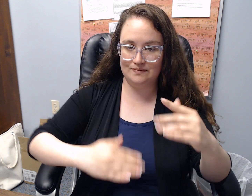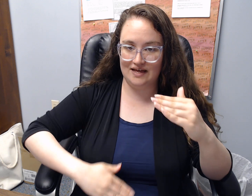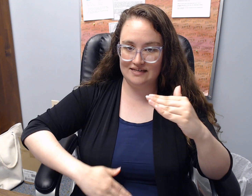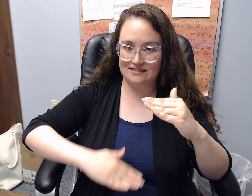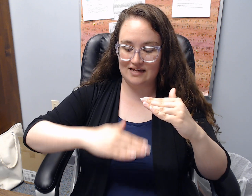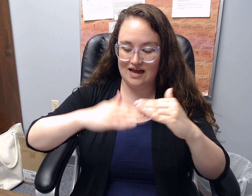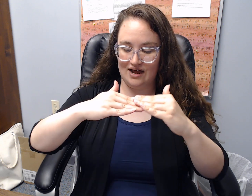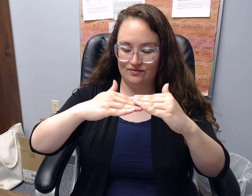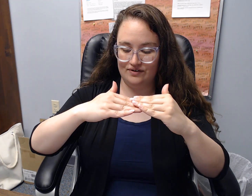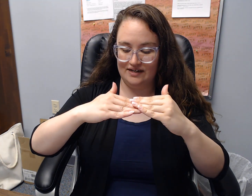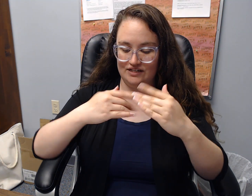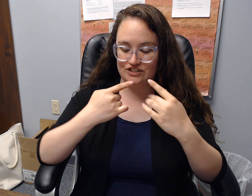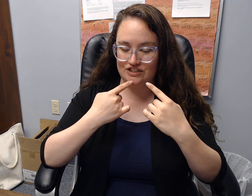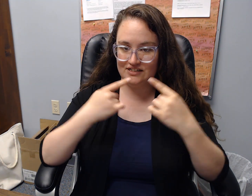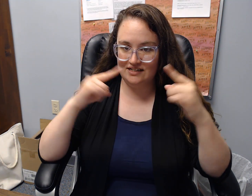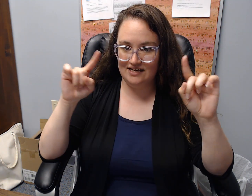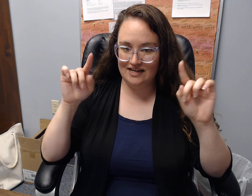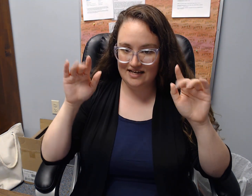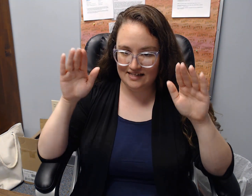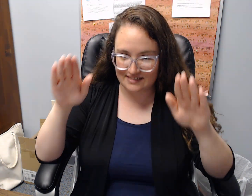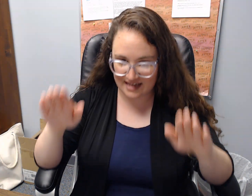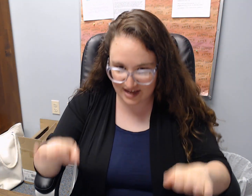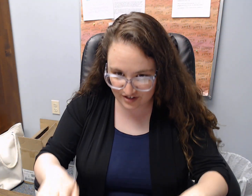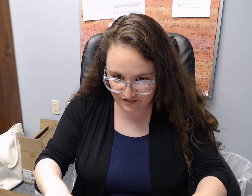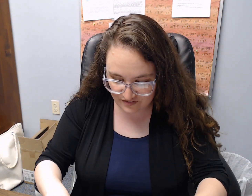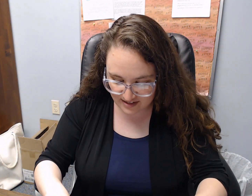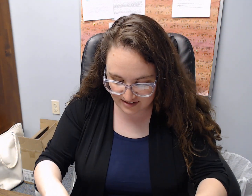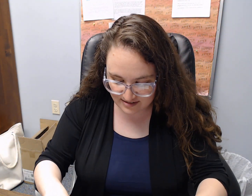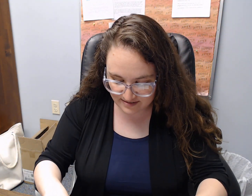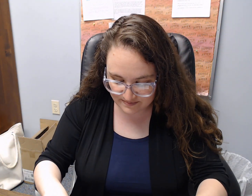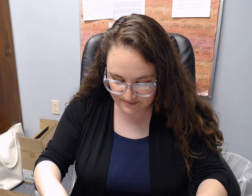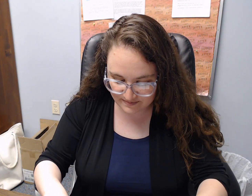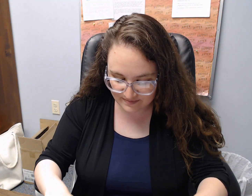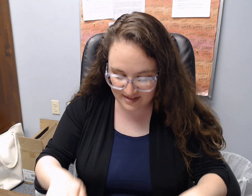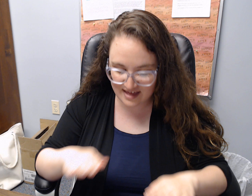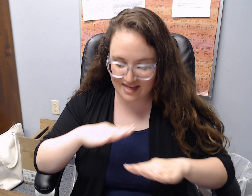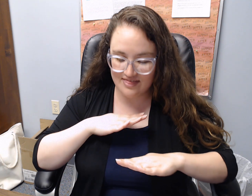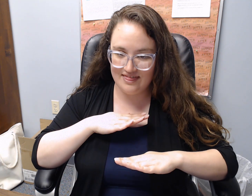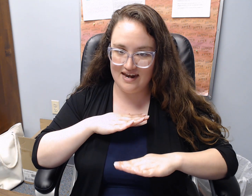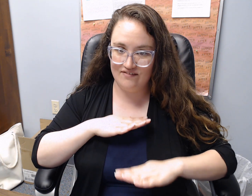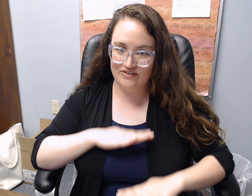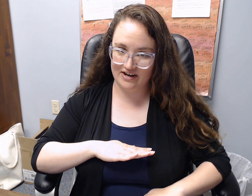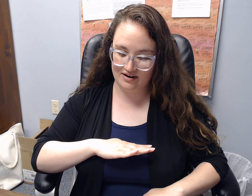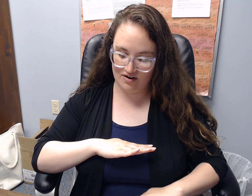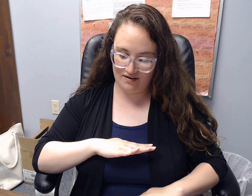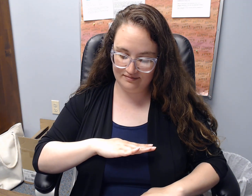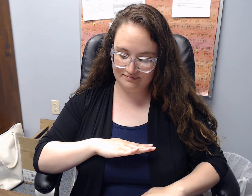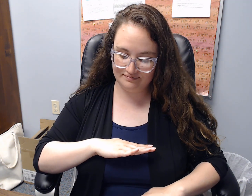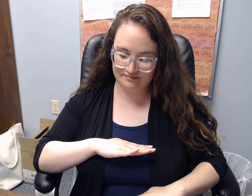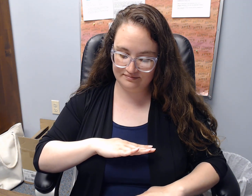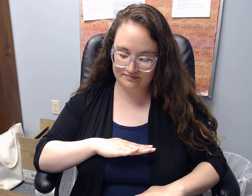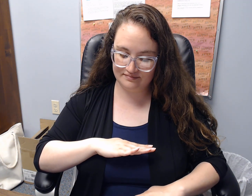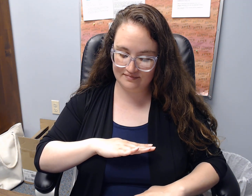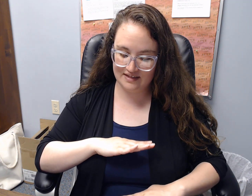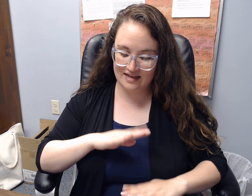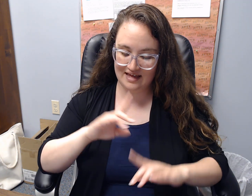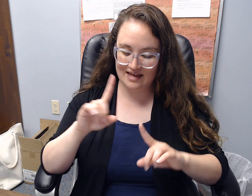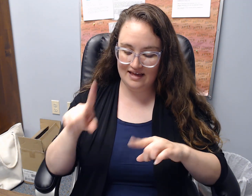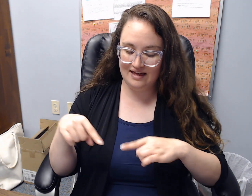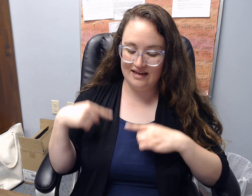place I reach is at your feet, then I've done it all. If